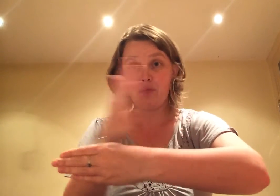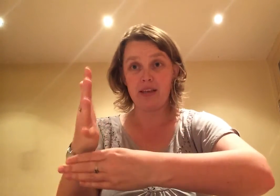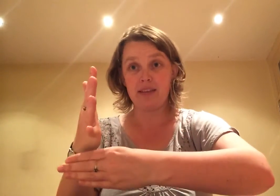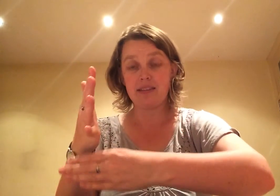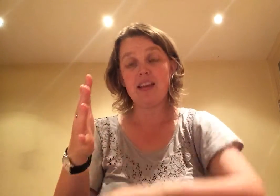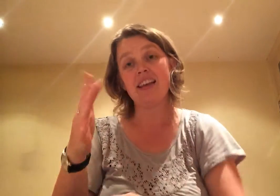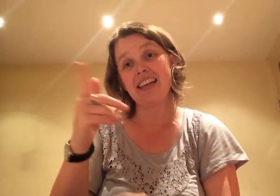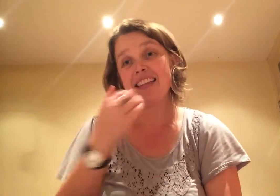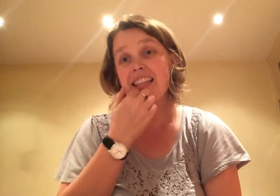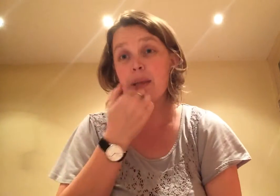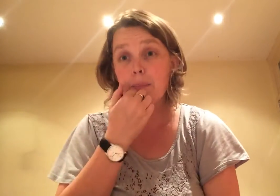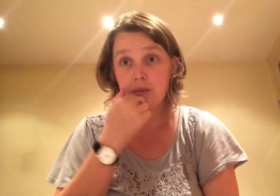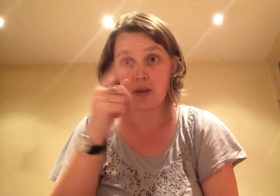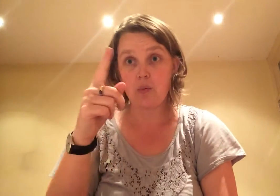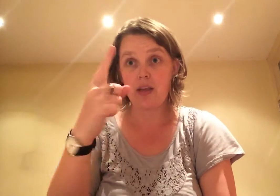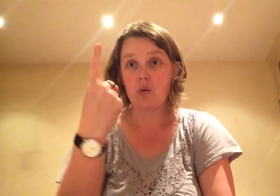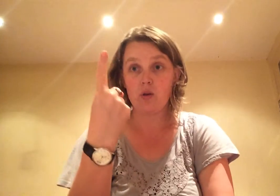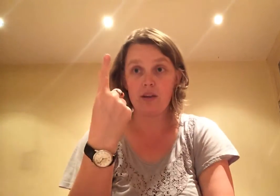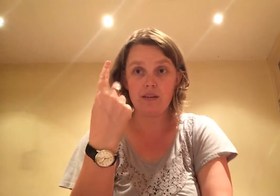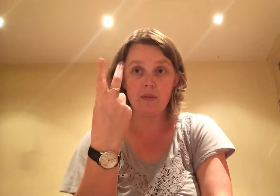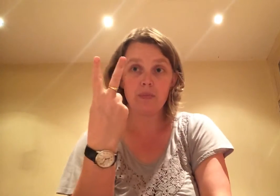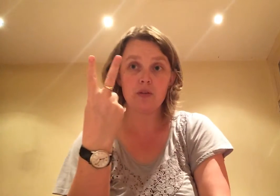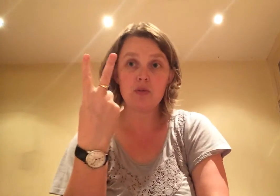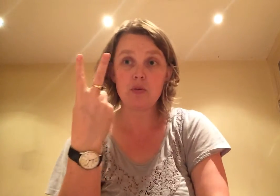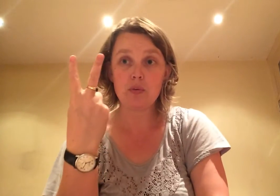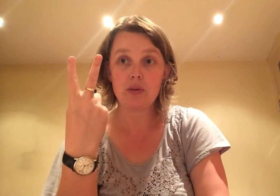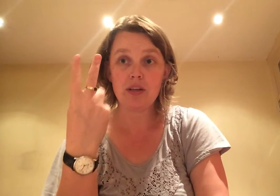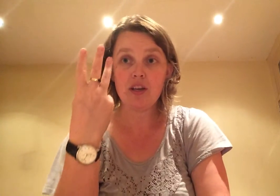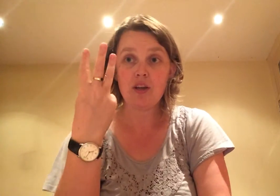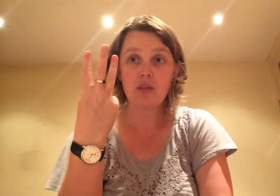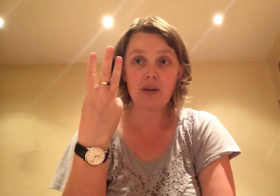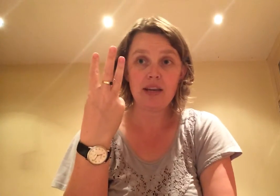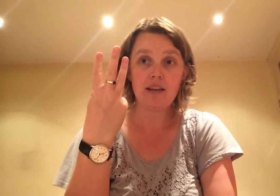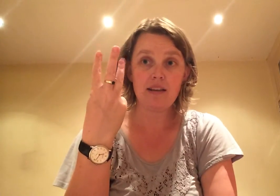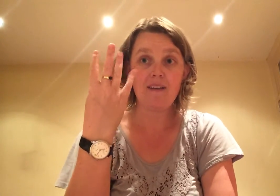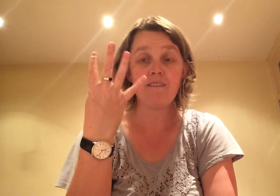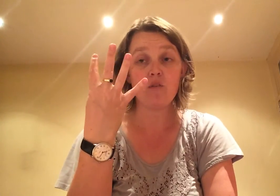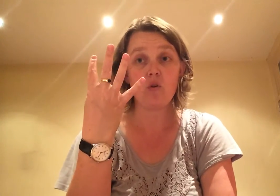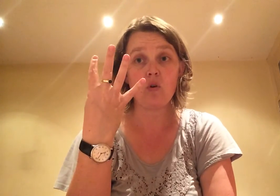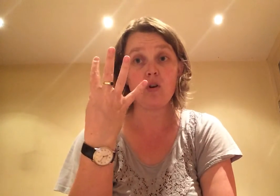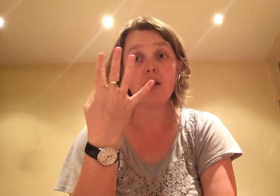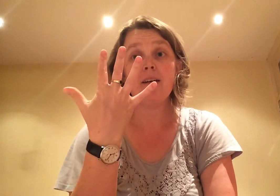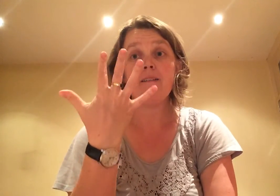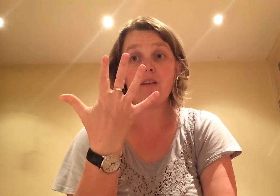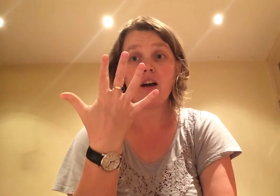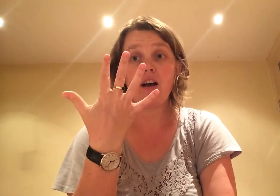weeks. And these are the numbers, by the way. 1, 2, 3, 4,